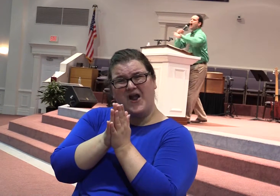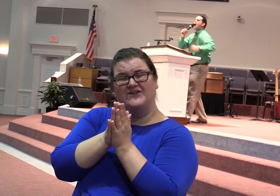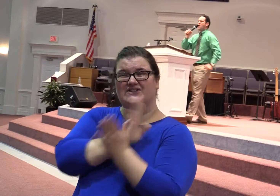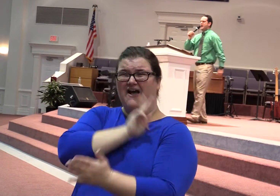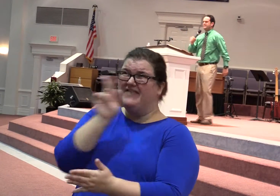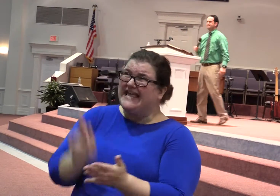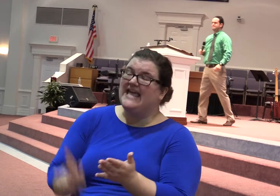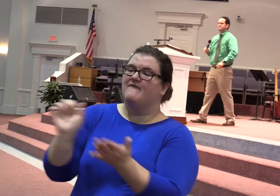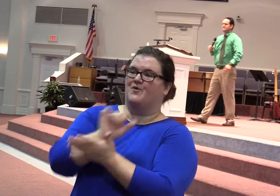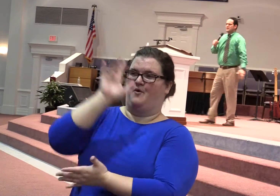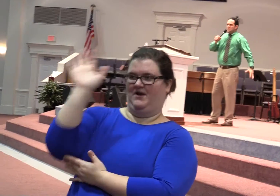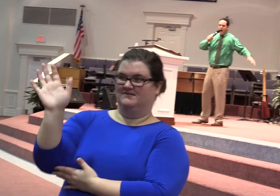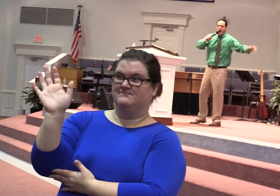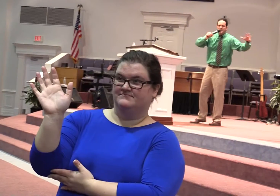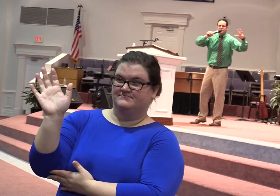of